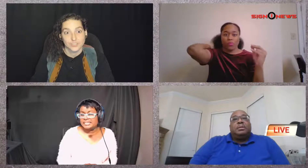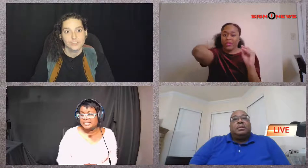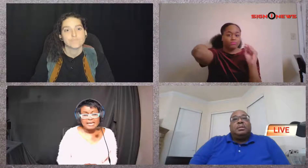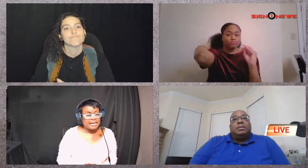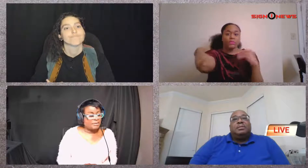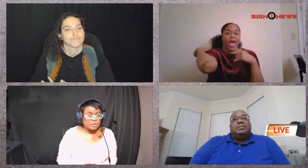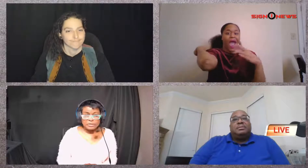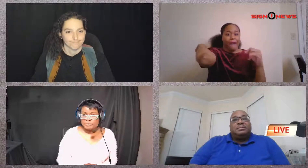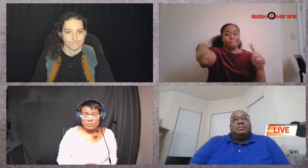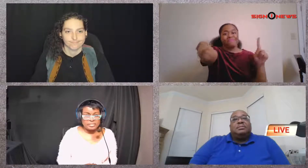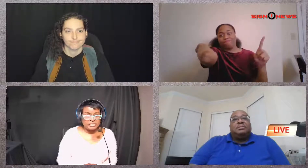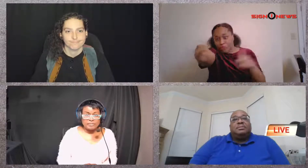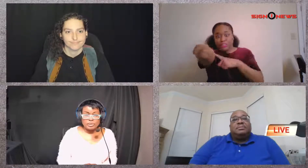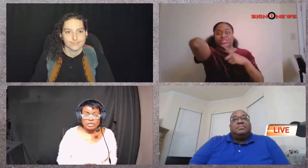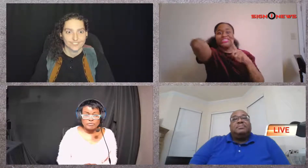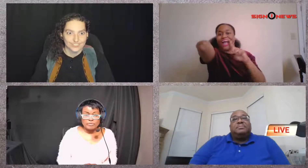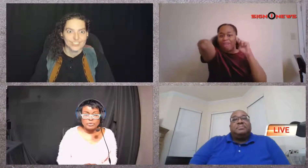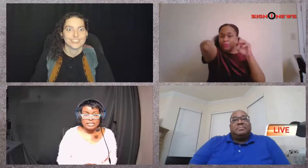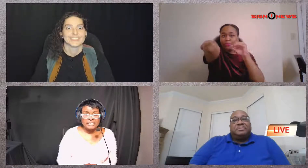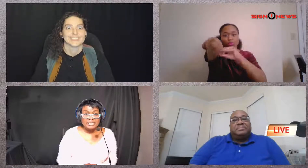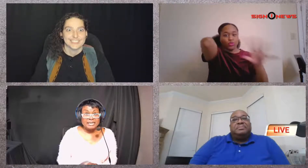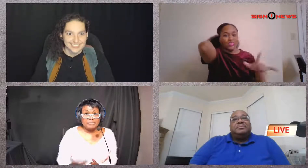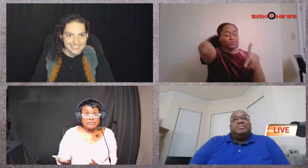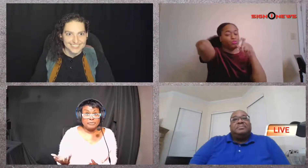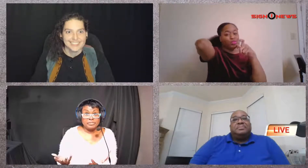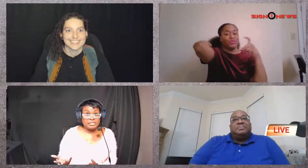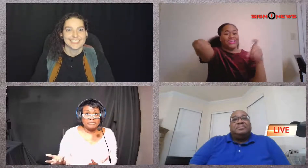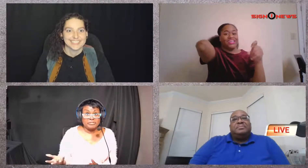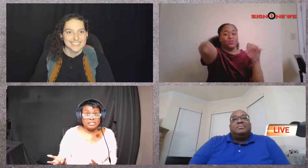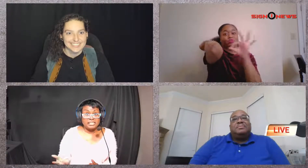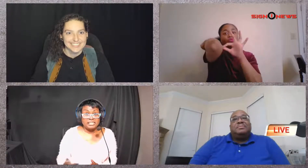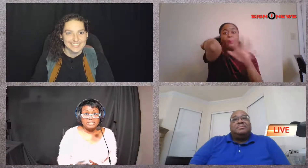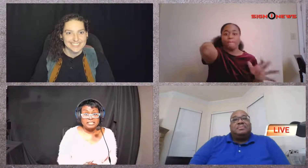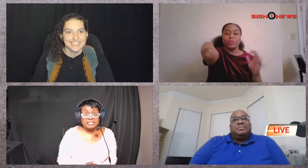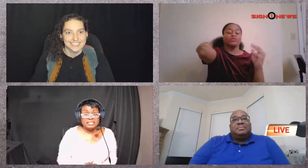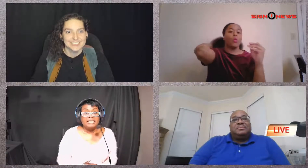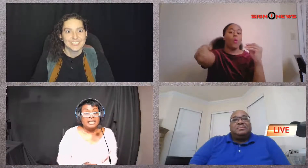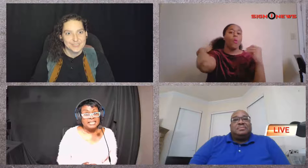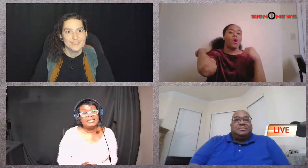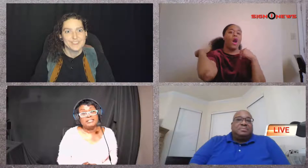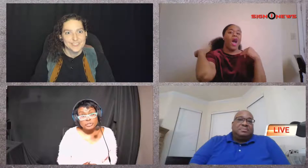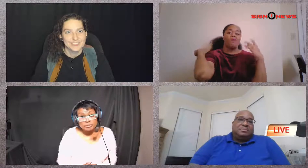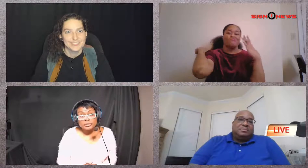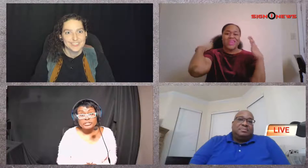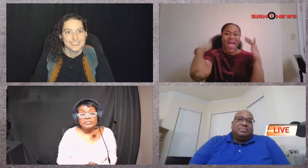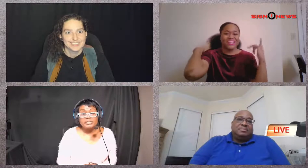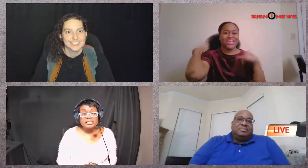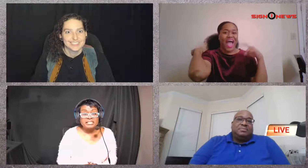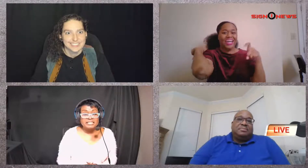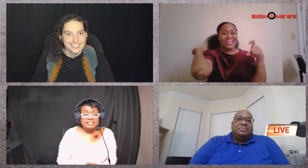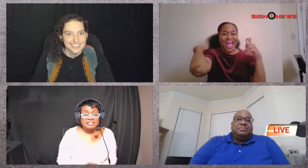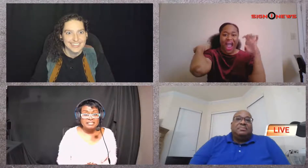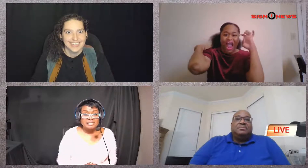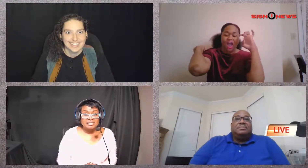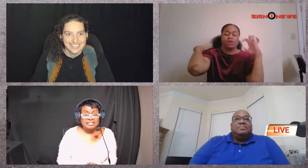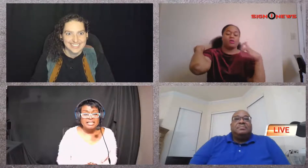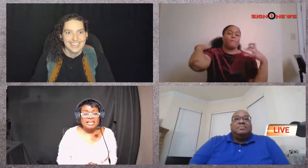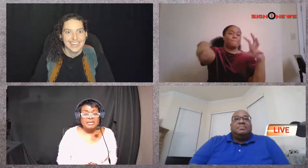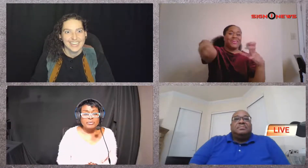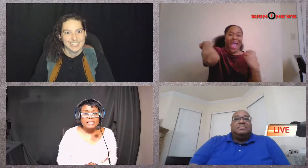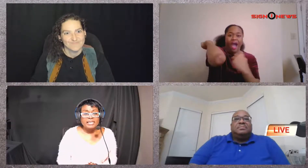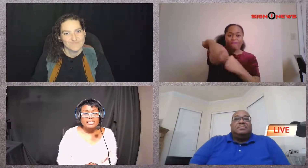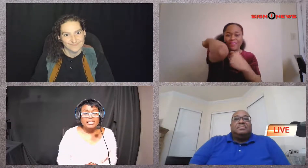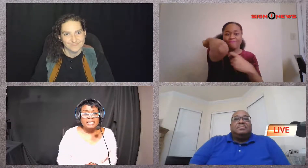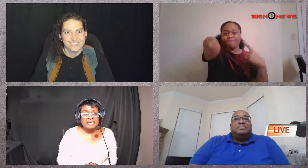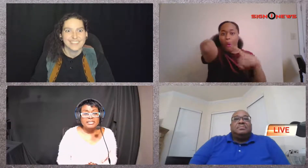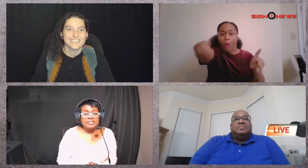I knew they had no experience with the deaf community before. I was the first deaf student there, and I needed interpreters.